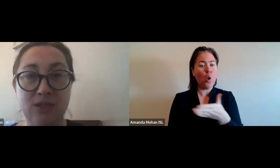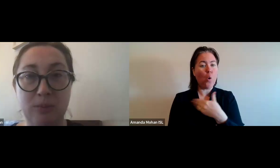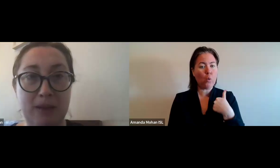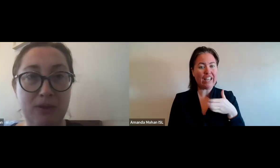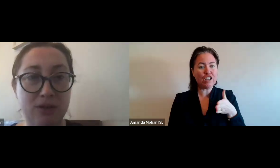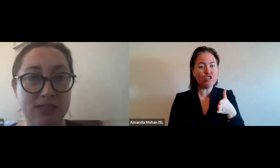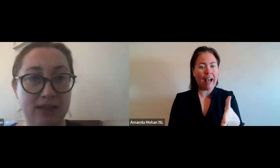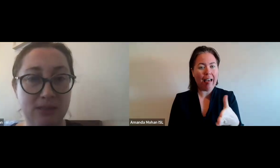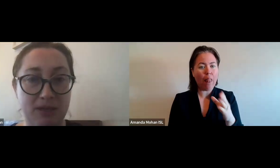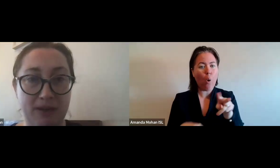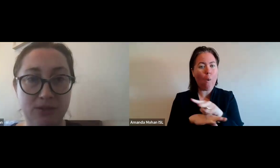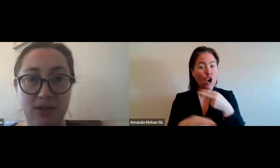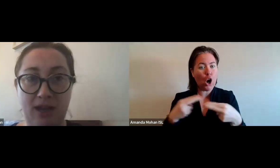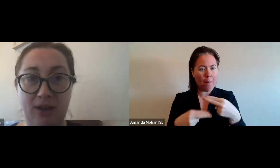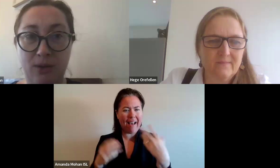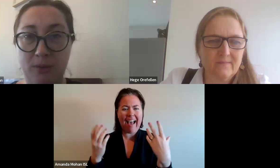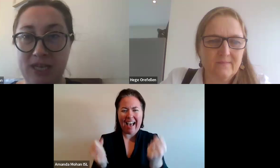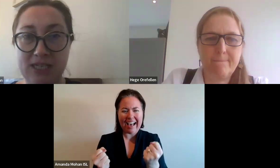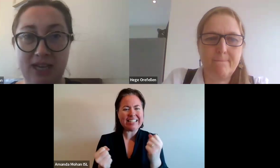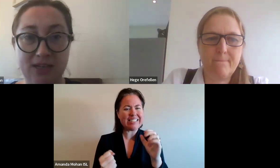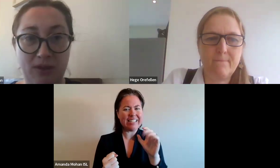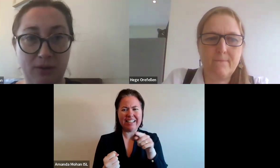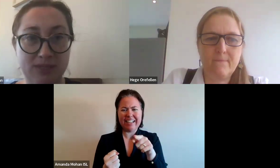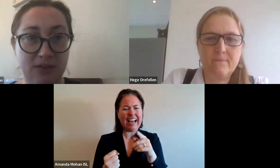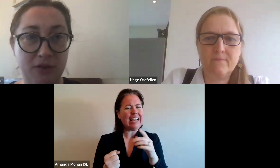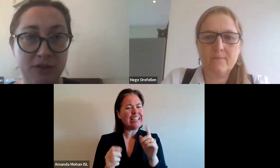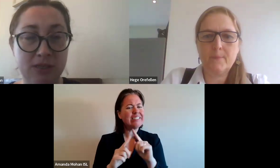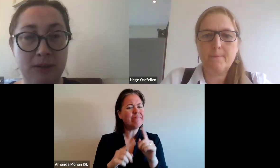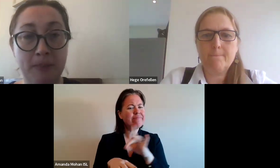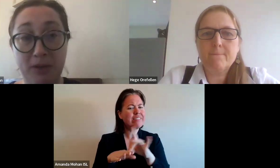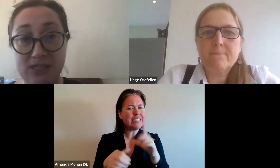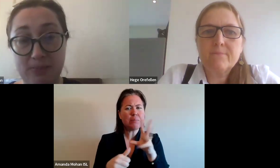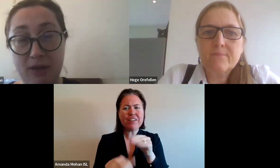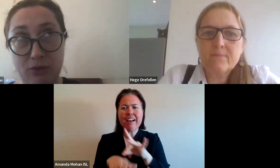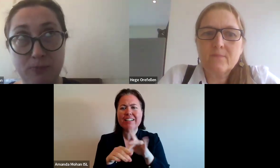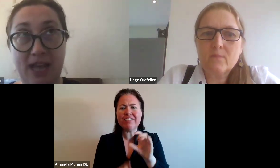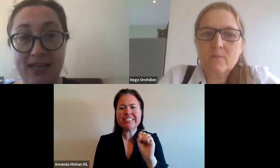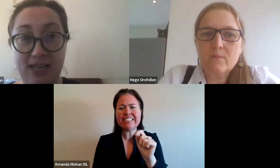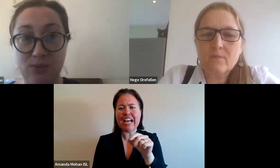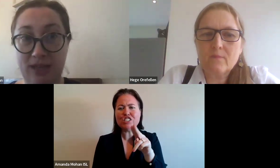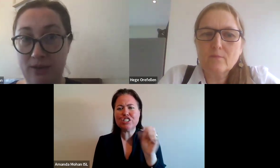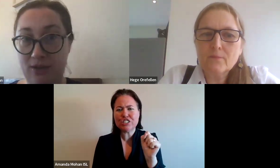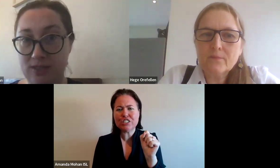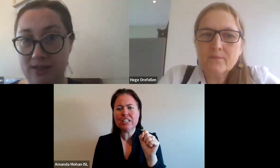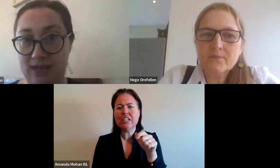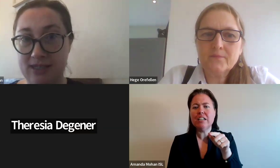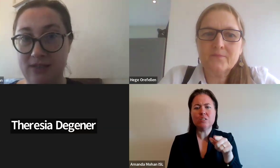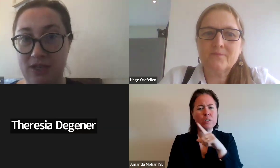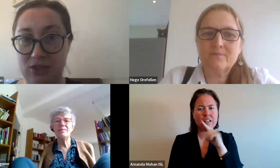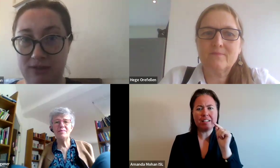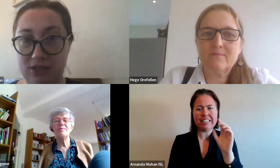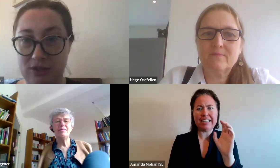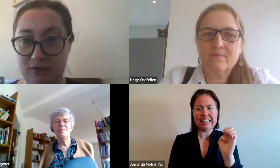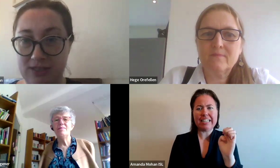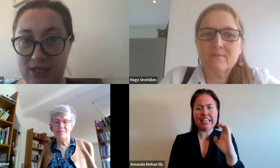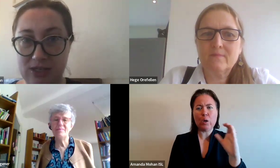status. So maybe you can tell us a bit about how you obtained that and whether it was difficult. But groups can attend without ECOSOC status